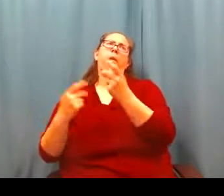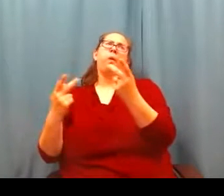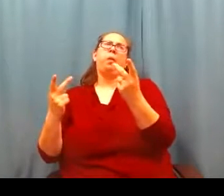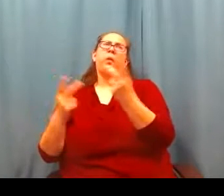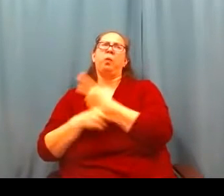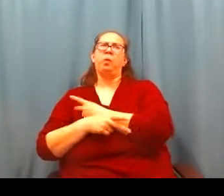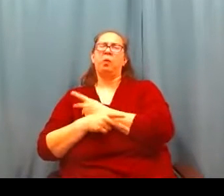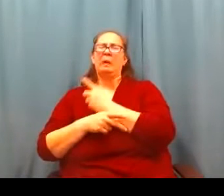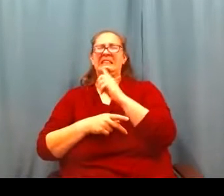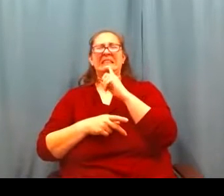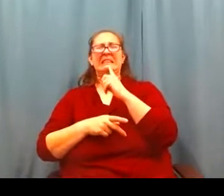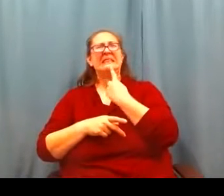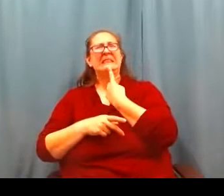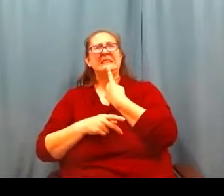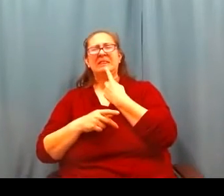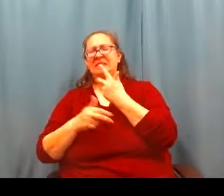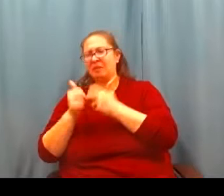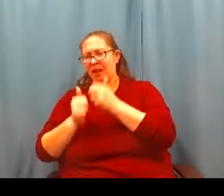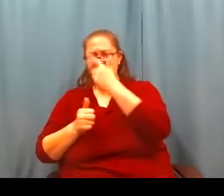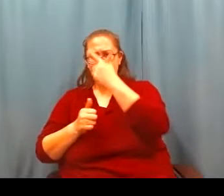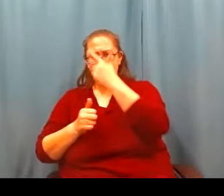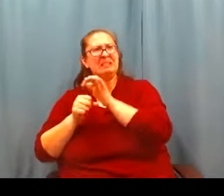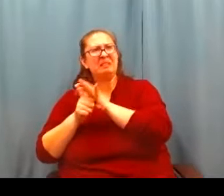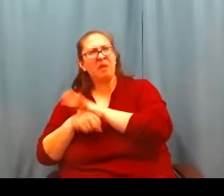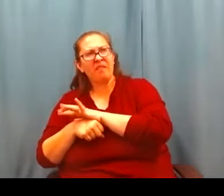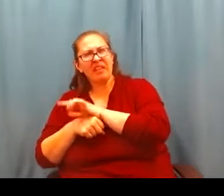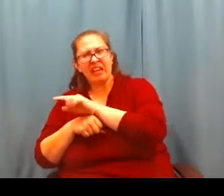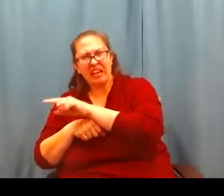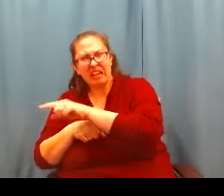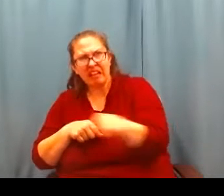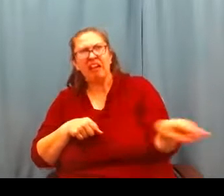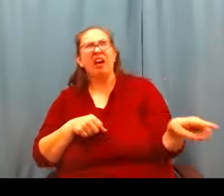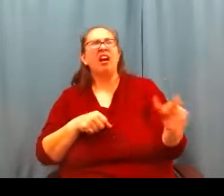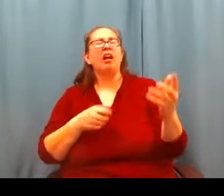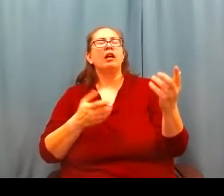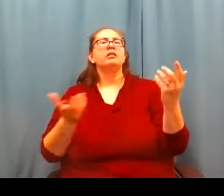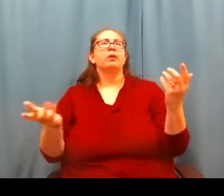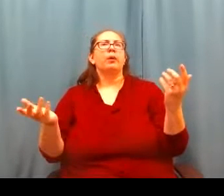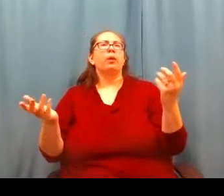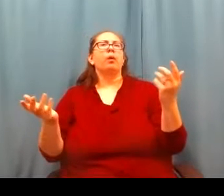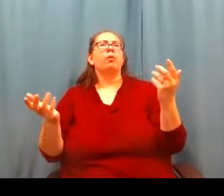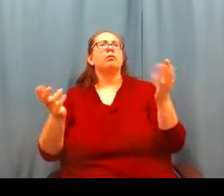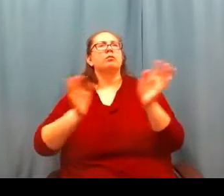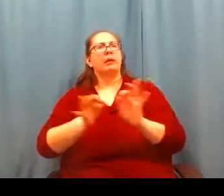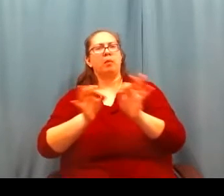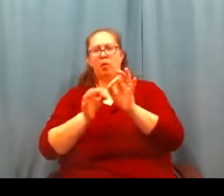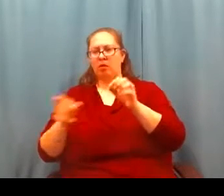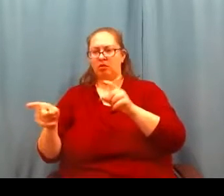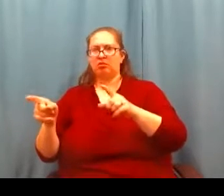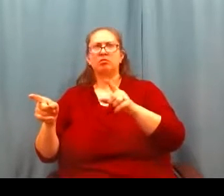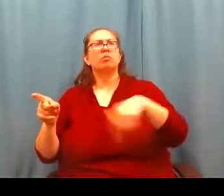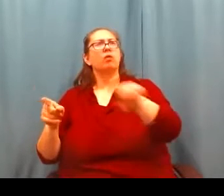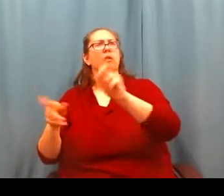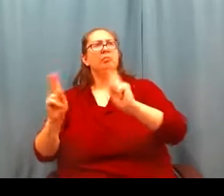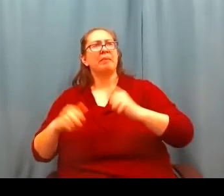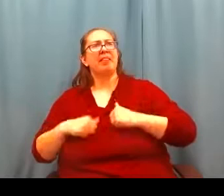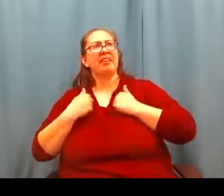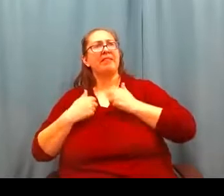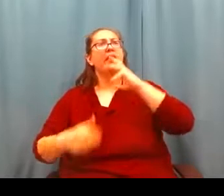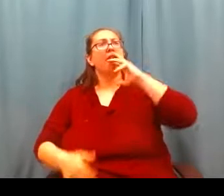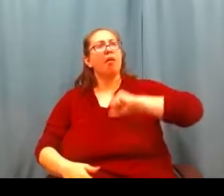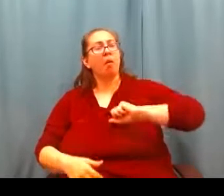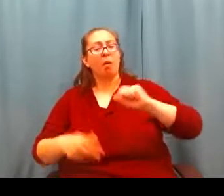severe complications associated with COVID-19. So we want to make sure that their residents, so the elderly, are